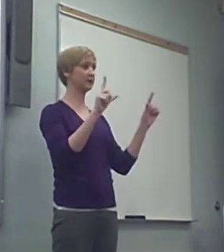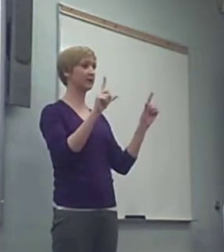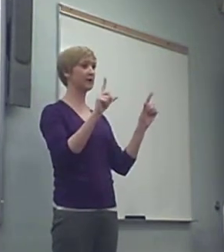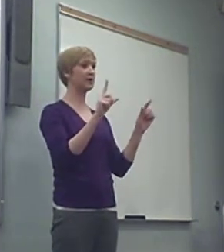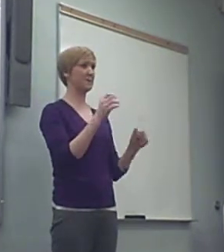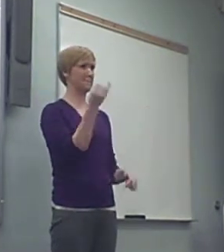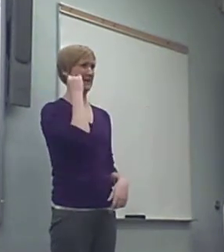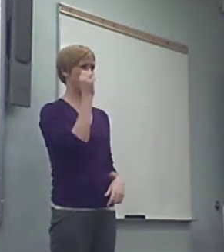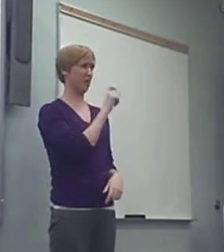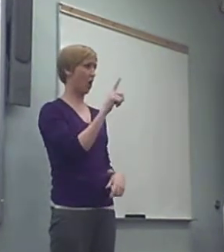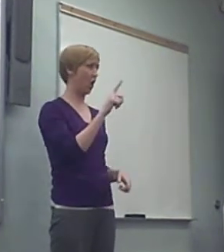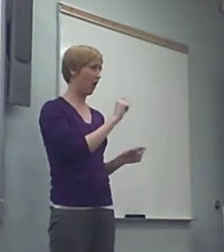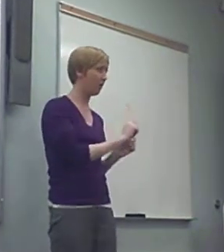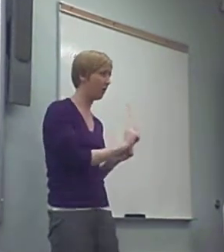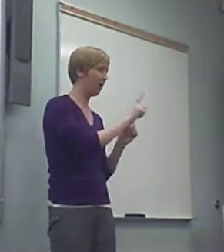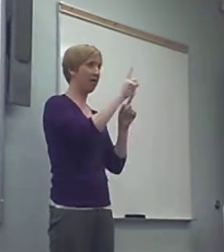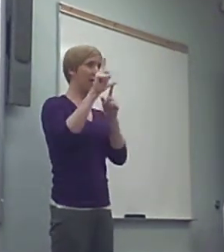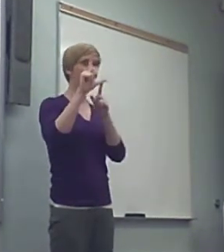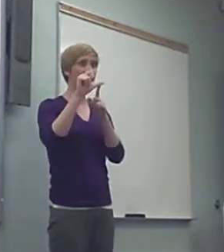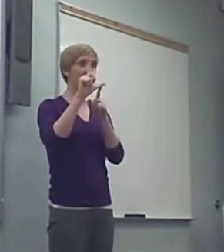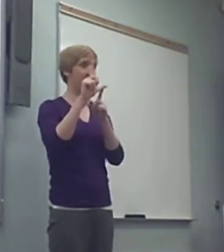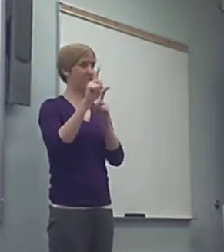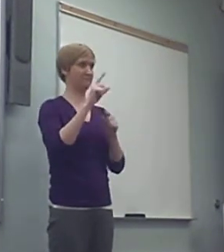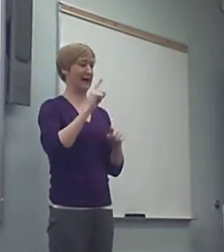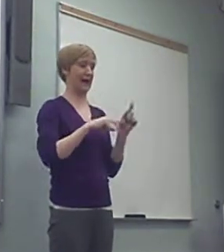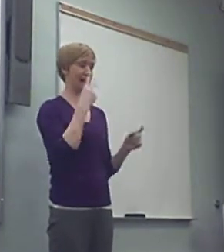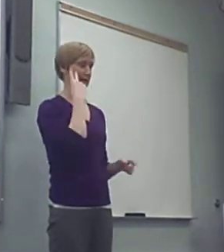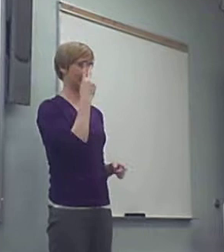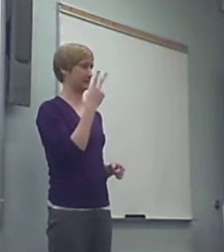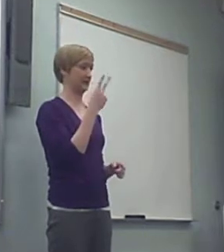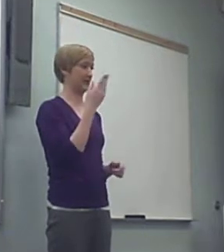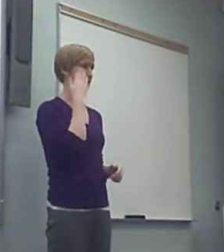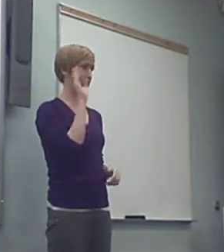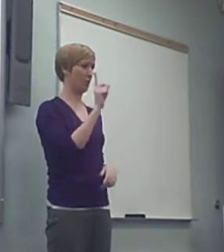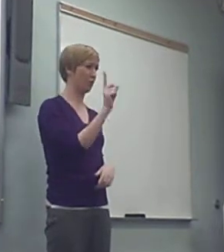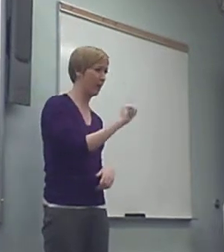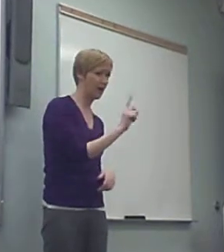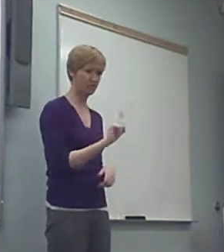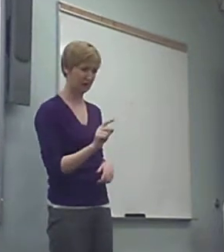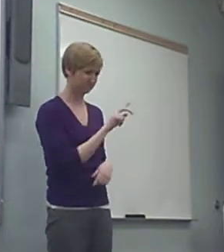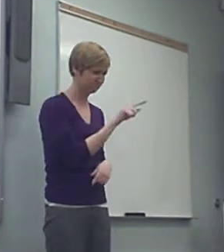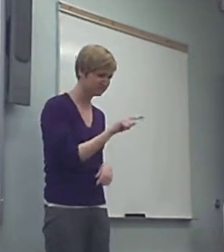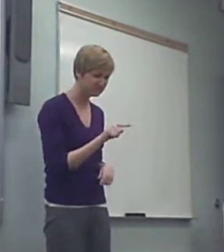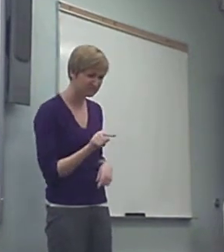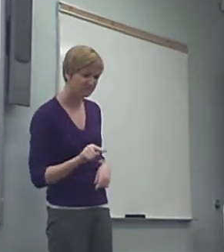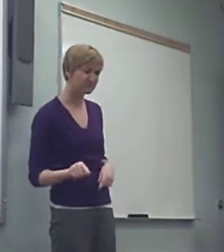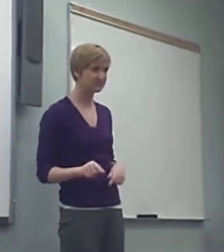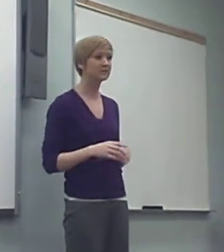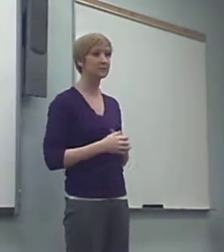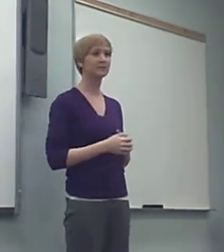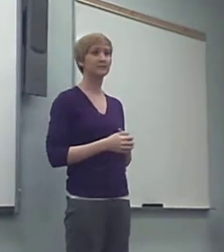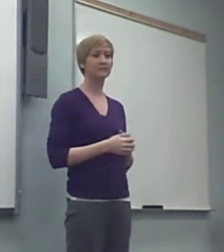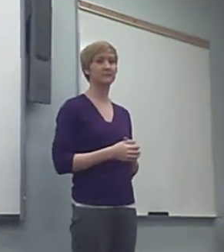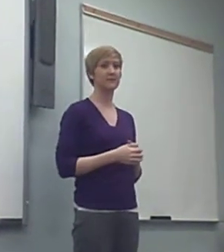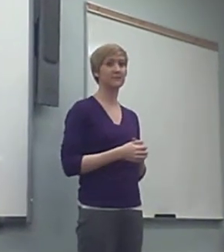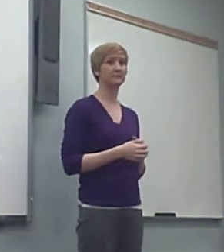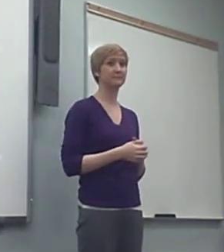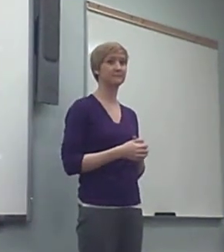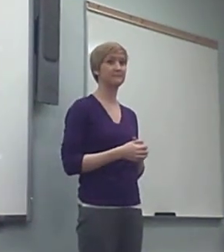doesn't make any sense to me, because then I lose where I am in the song. So I have done that, and sometimes I just spend a lot of time in the music, and I just, it depends on